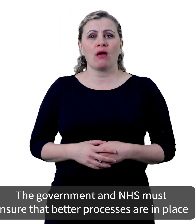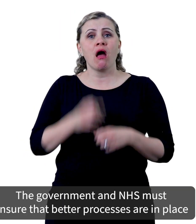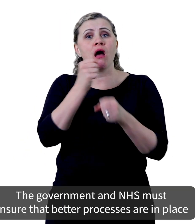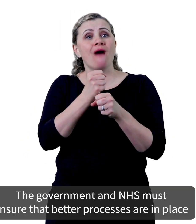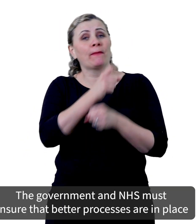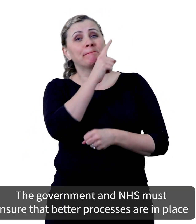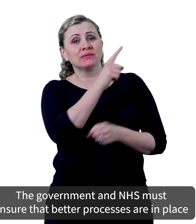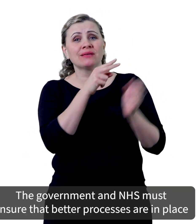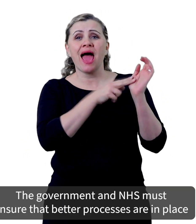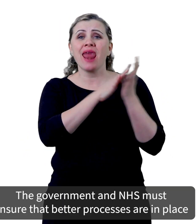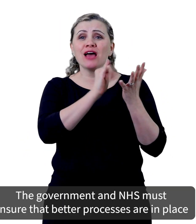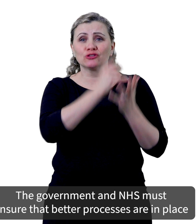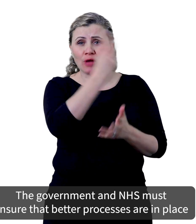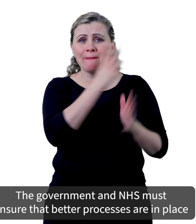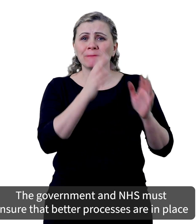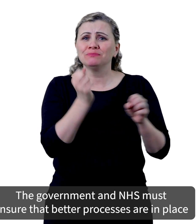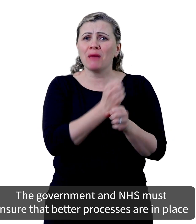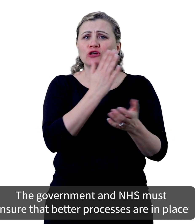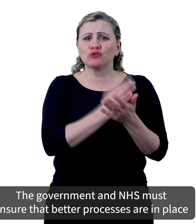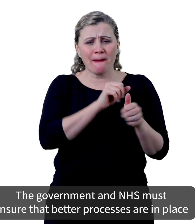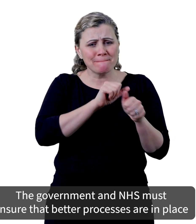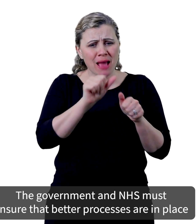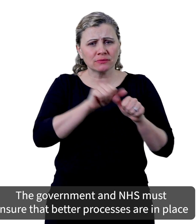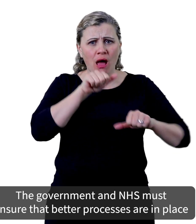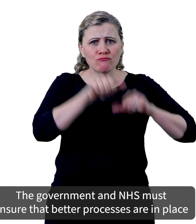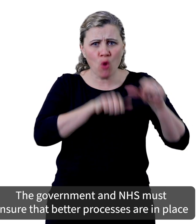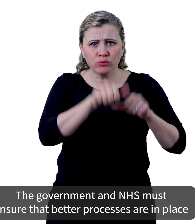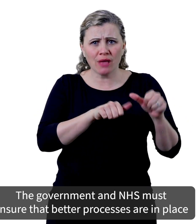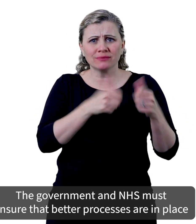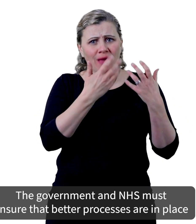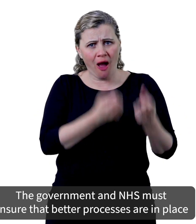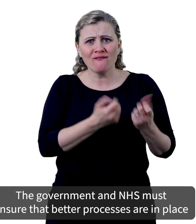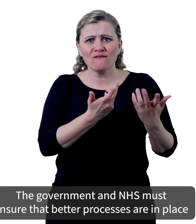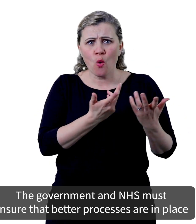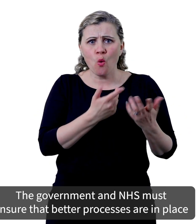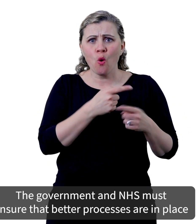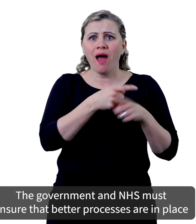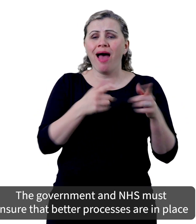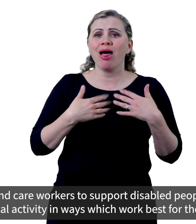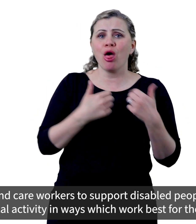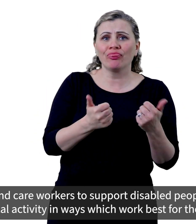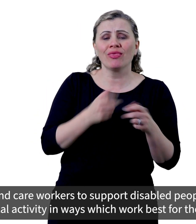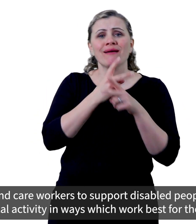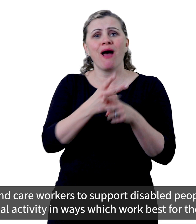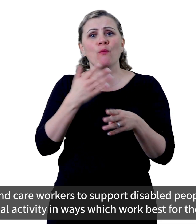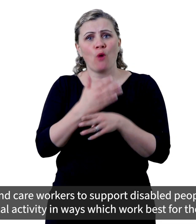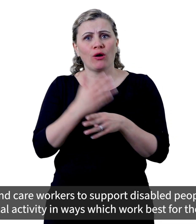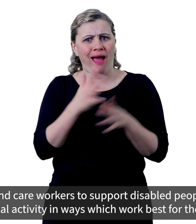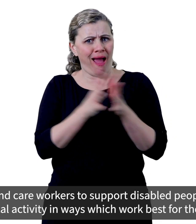The government and NHS must ensure that better processes are in place for health and care workers